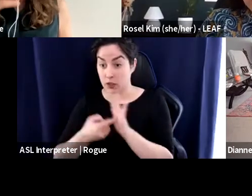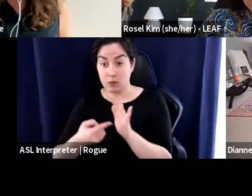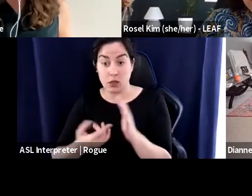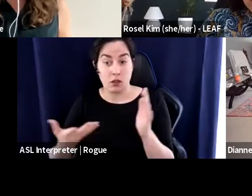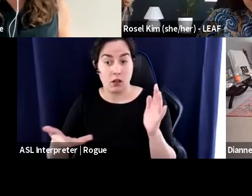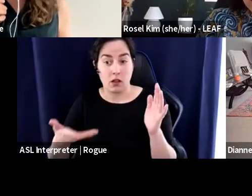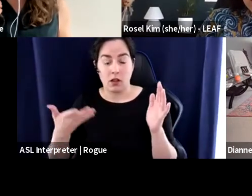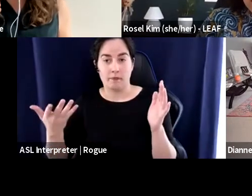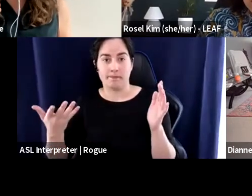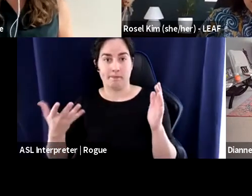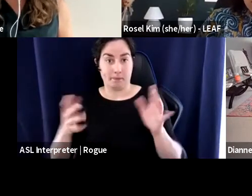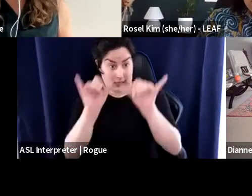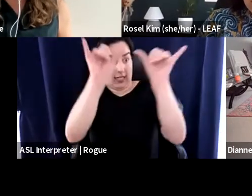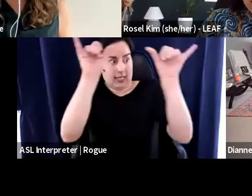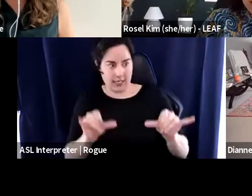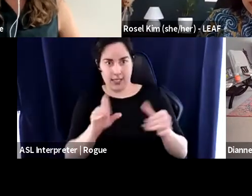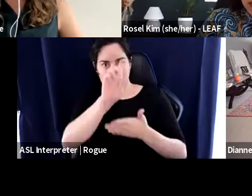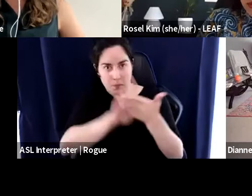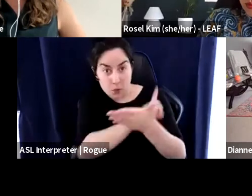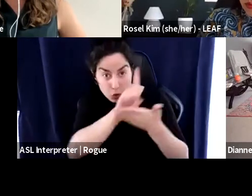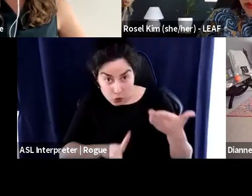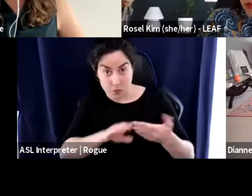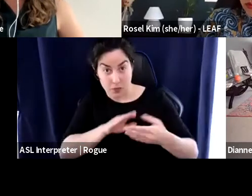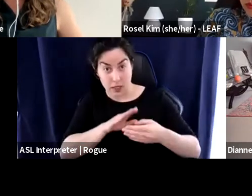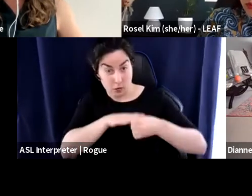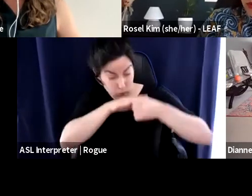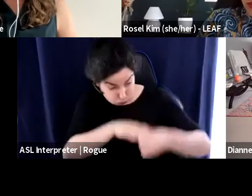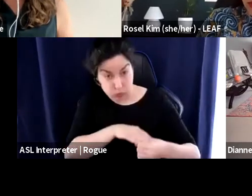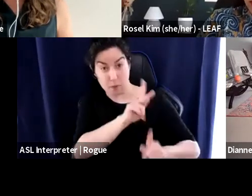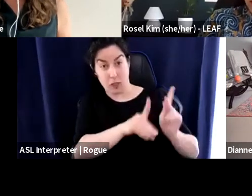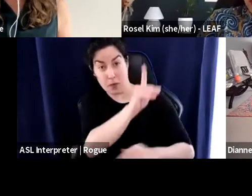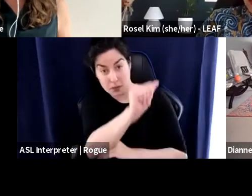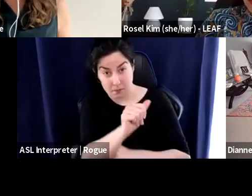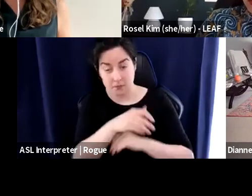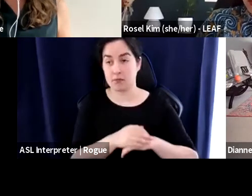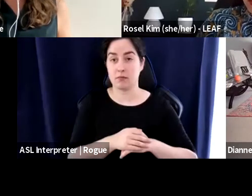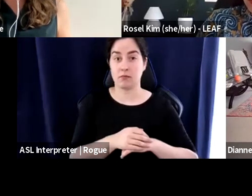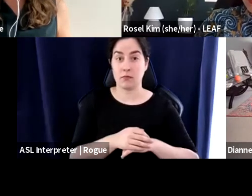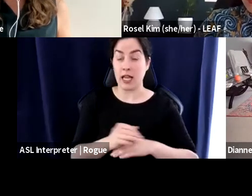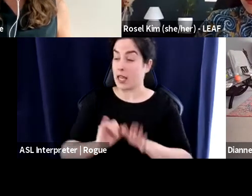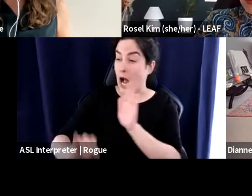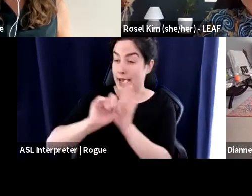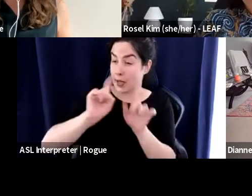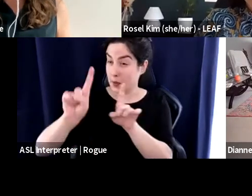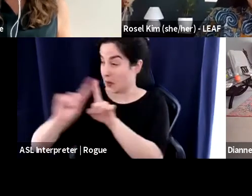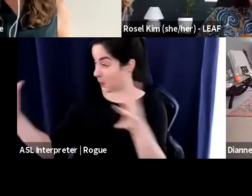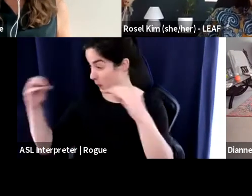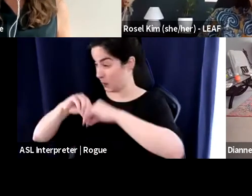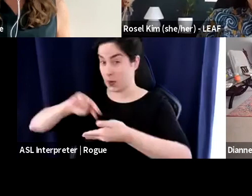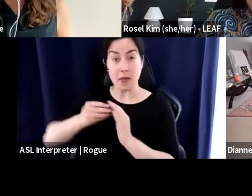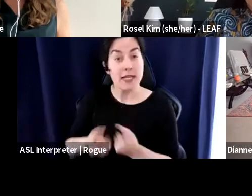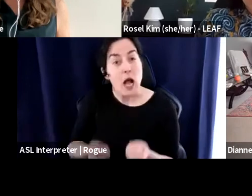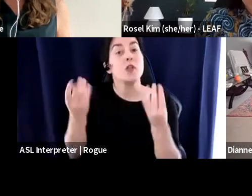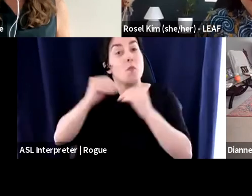institutional ableism, discrimination, and the intersectional barriers facing people with disabilities and women